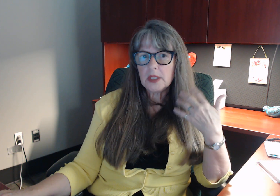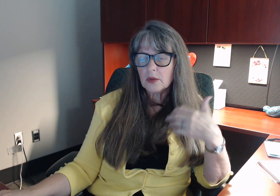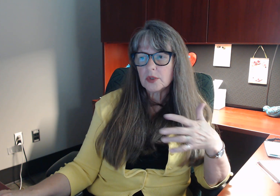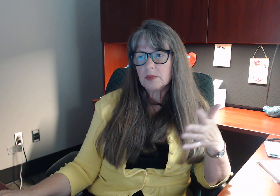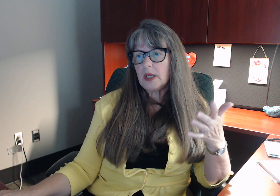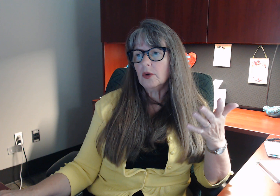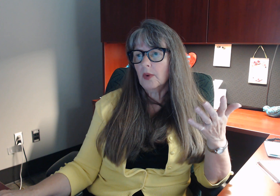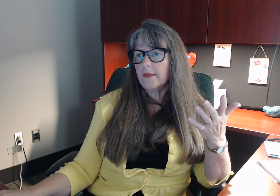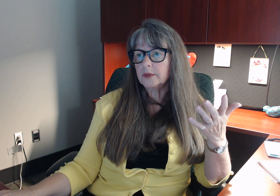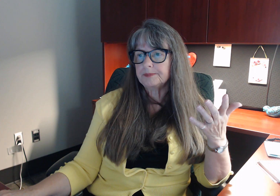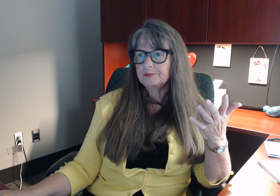or the speed or whatever.